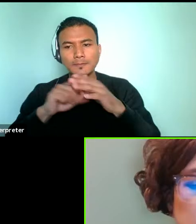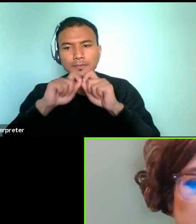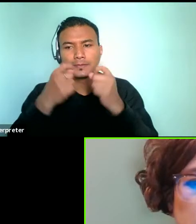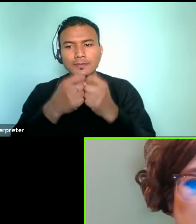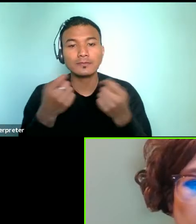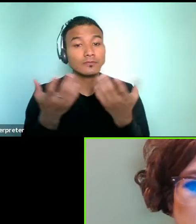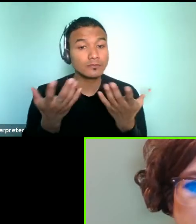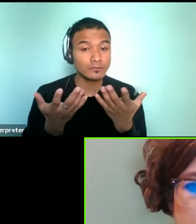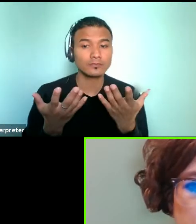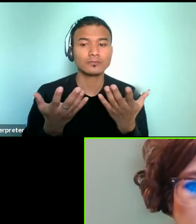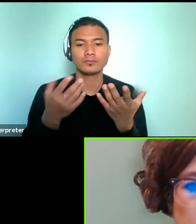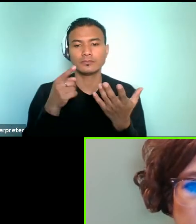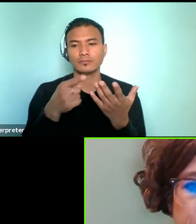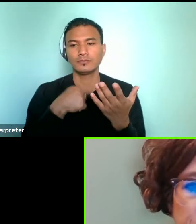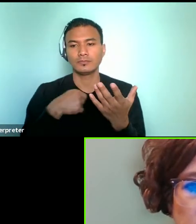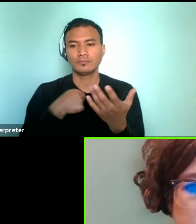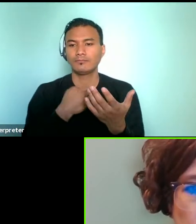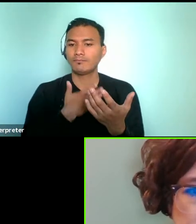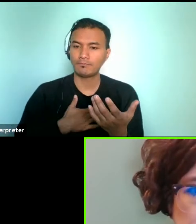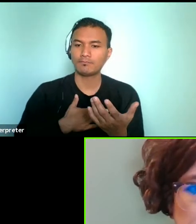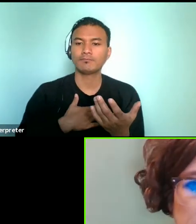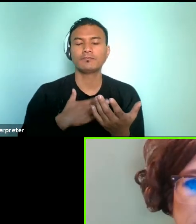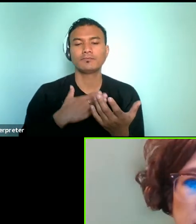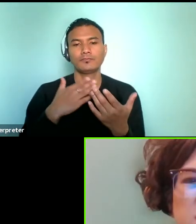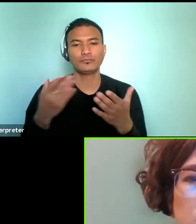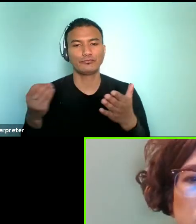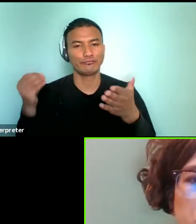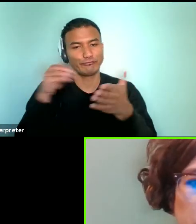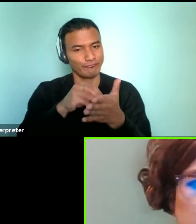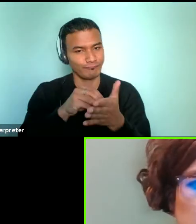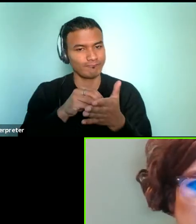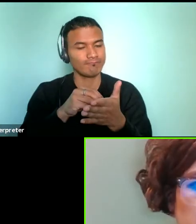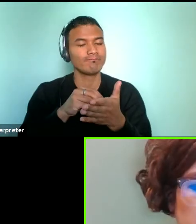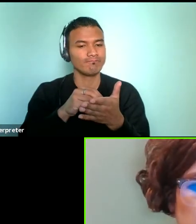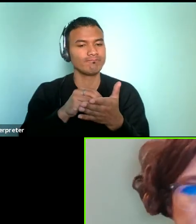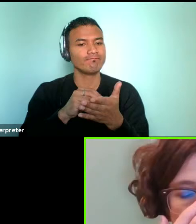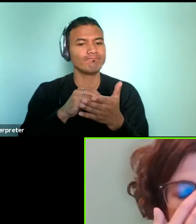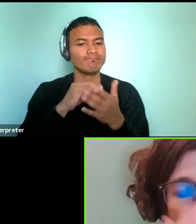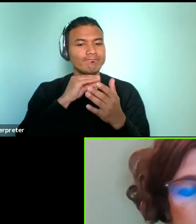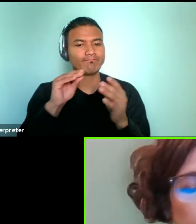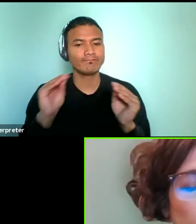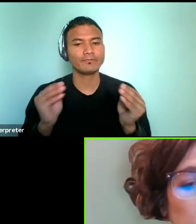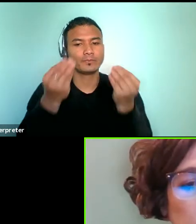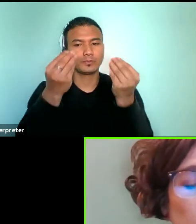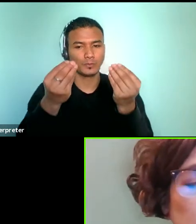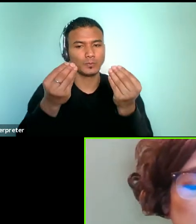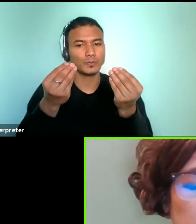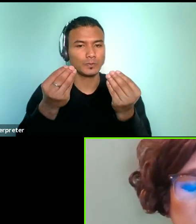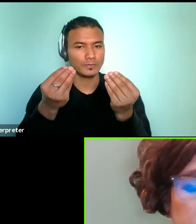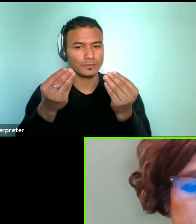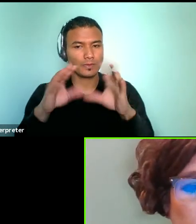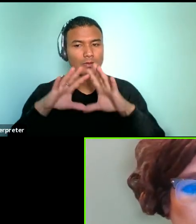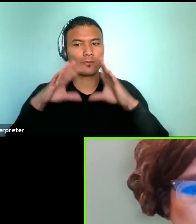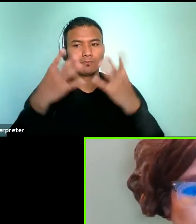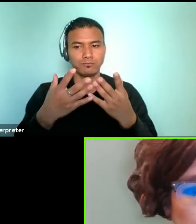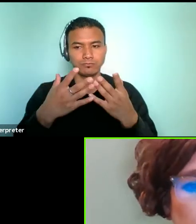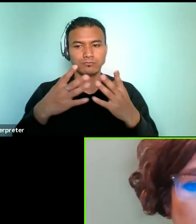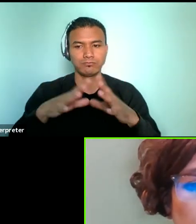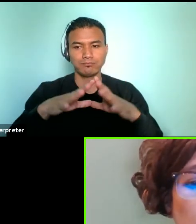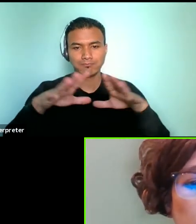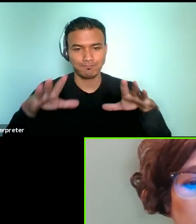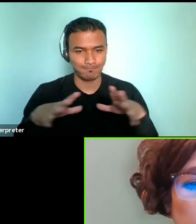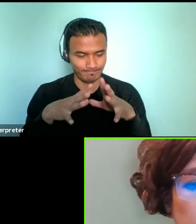that we want to address during the Youth Global Land Forum